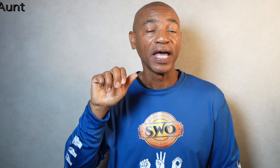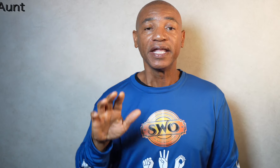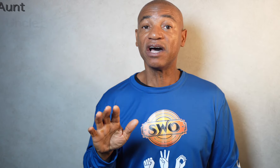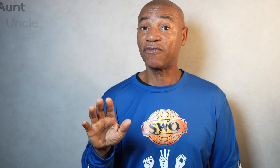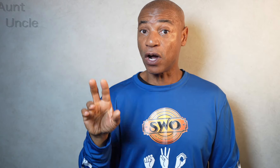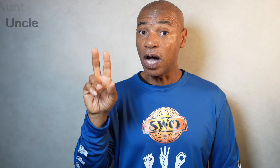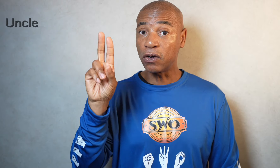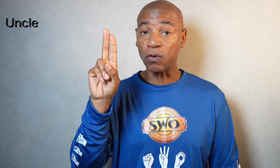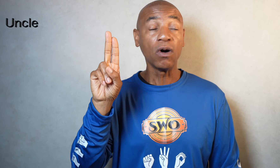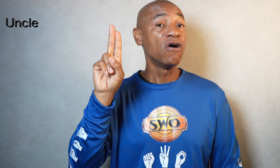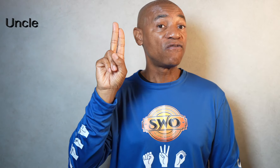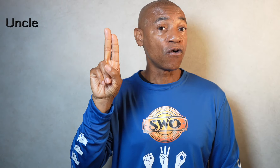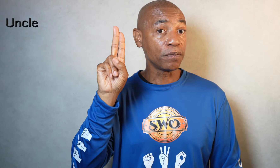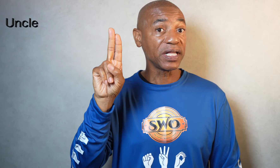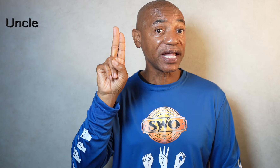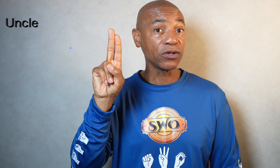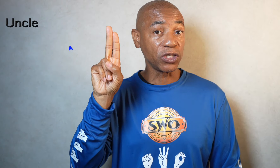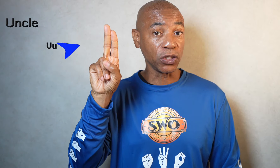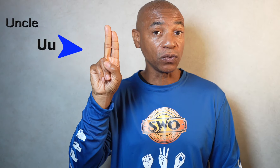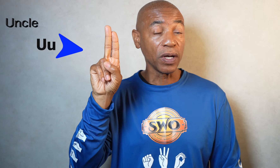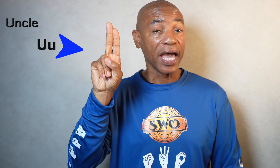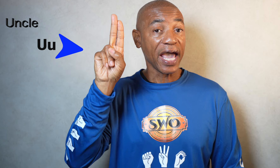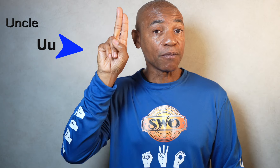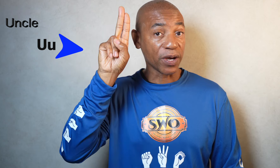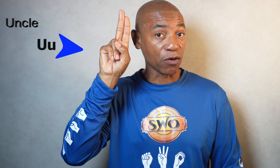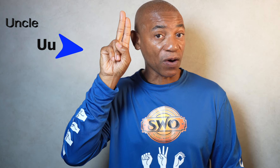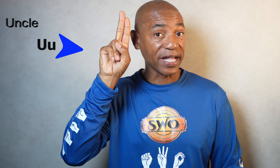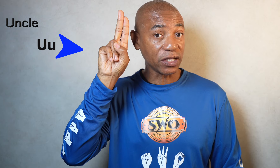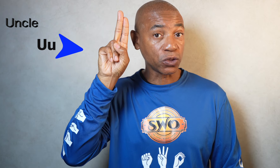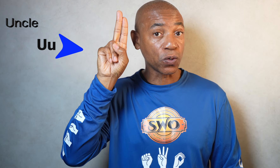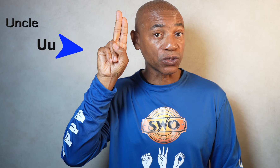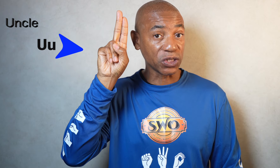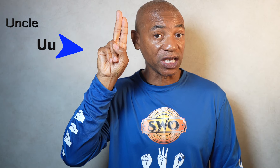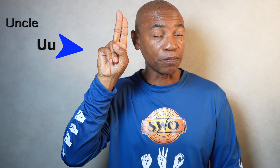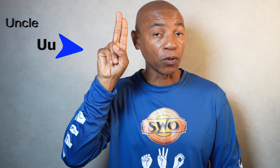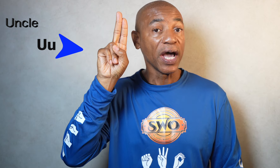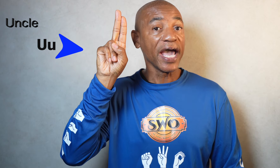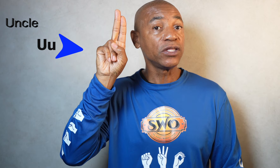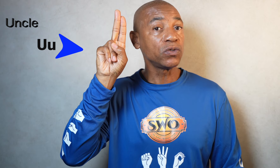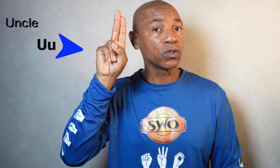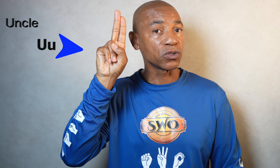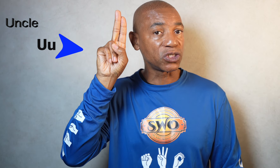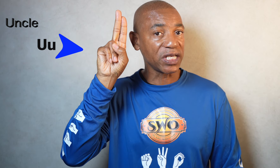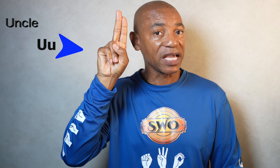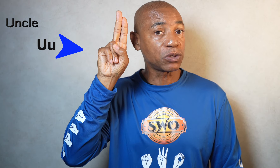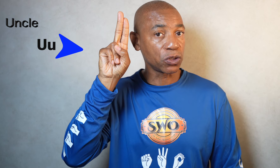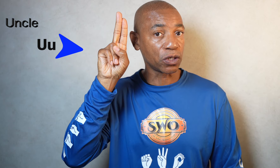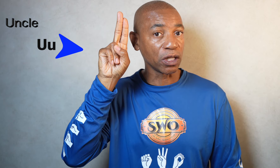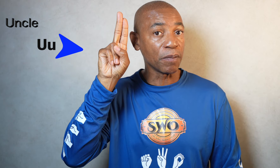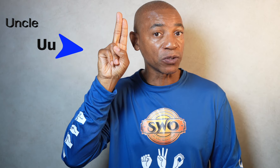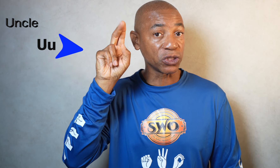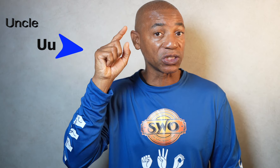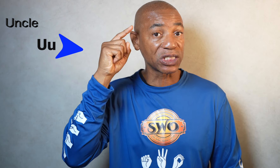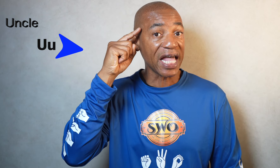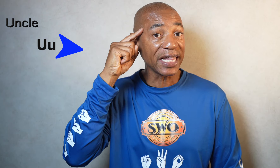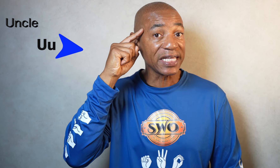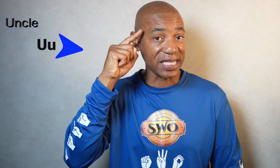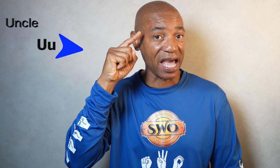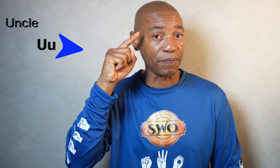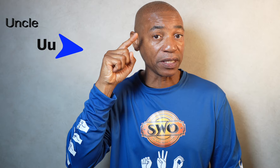Now for uncle, form the letter U and bring it right there towards the temple, and do those same circular motions, slightly tapping